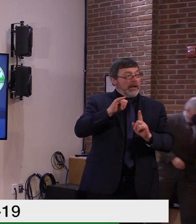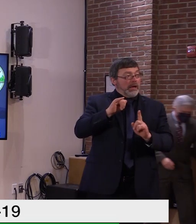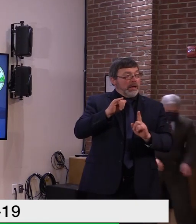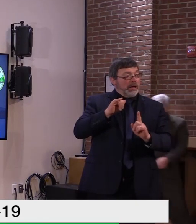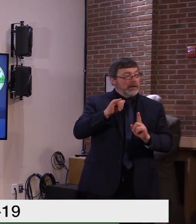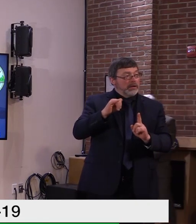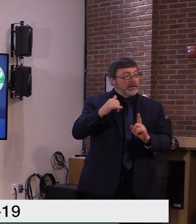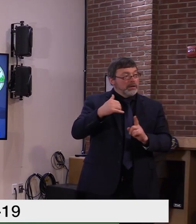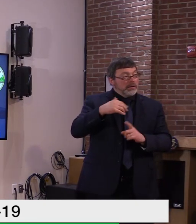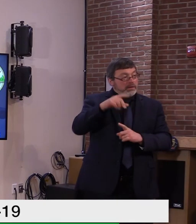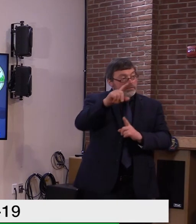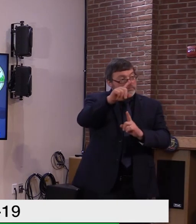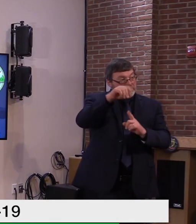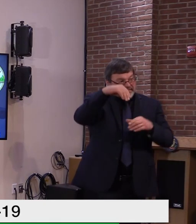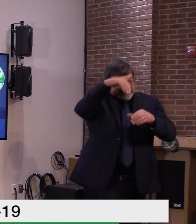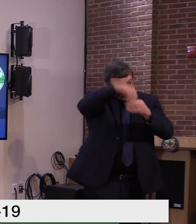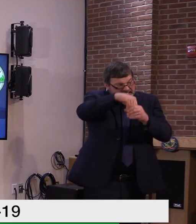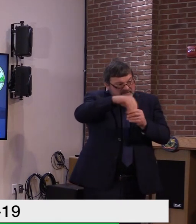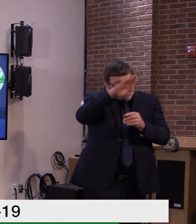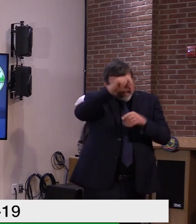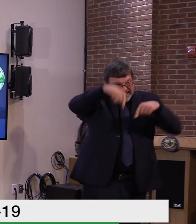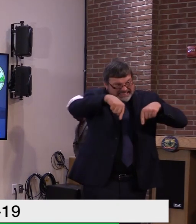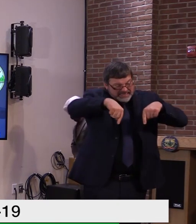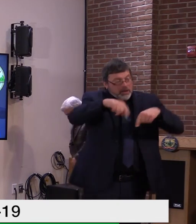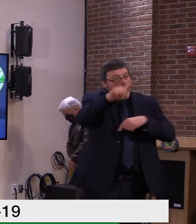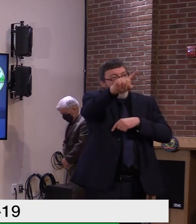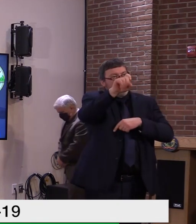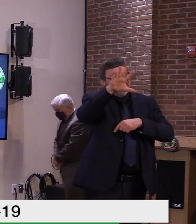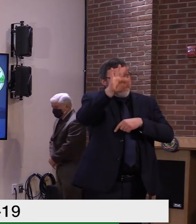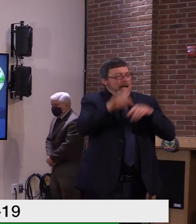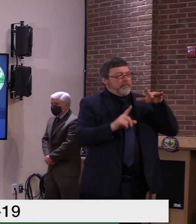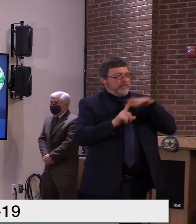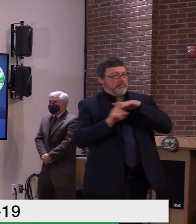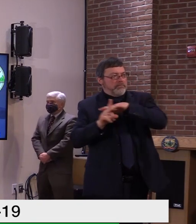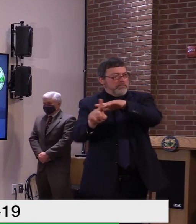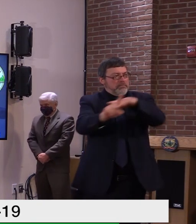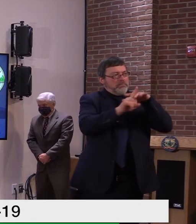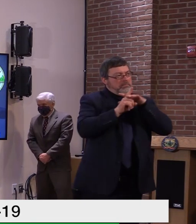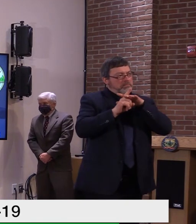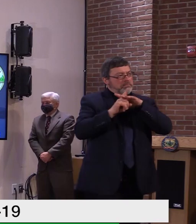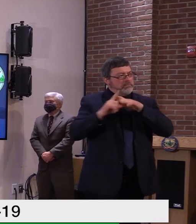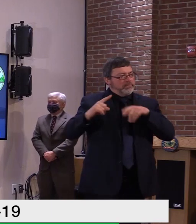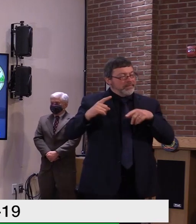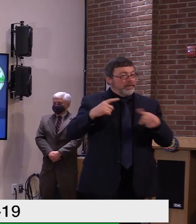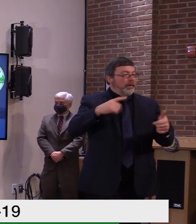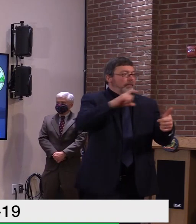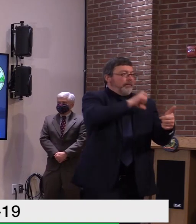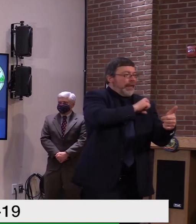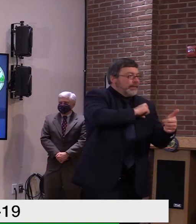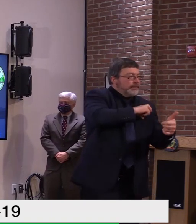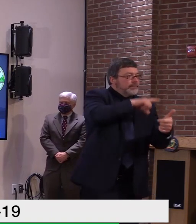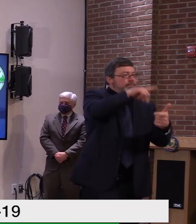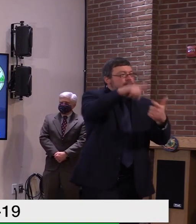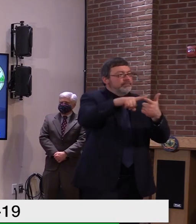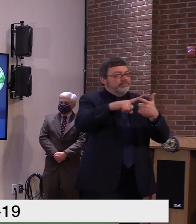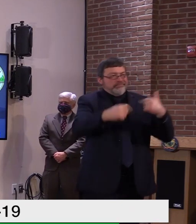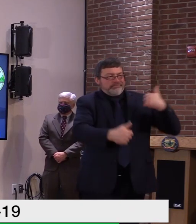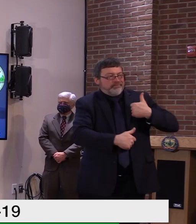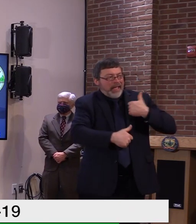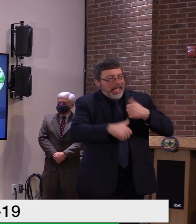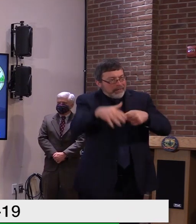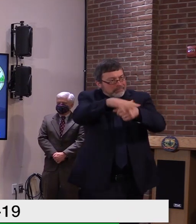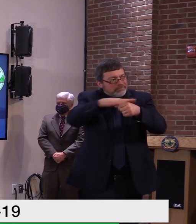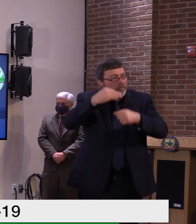got employees testing positive at the police department and at the veterans home. So are you concerned that this is turning into a community